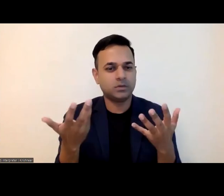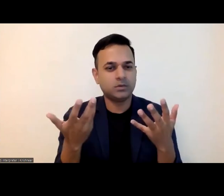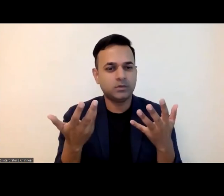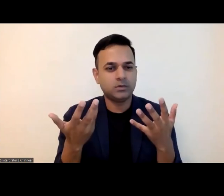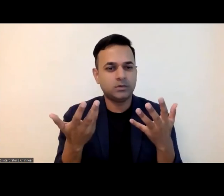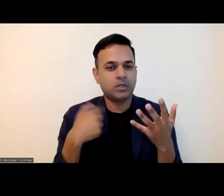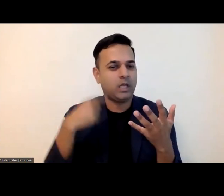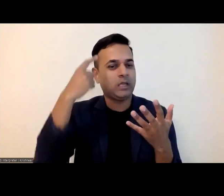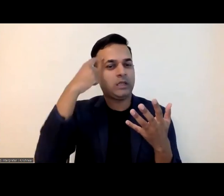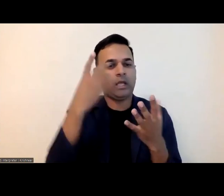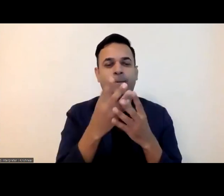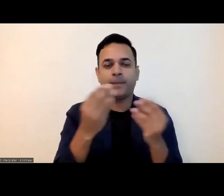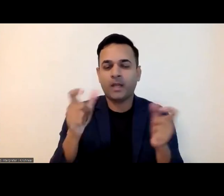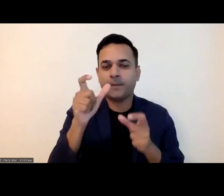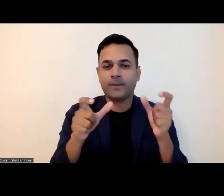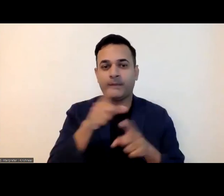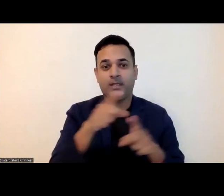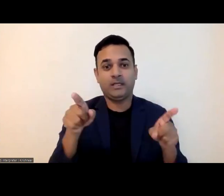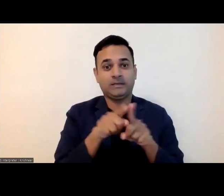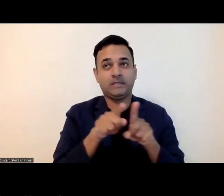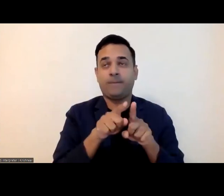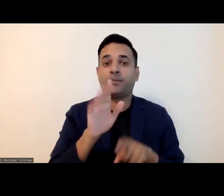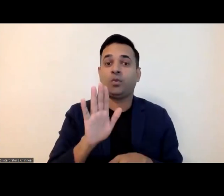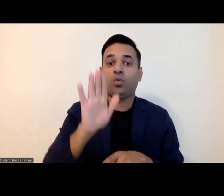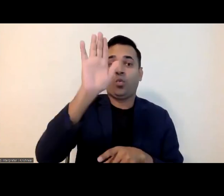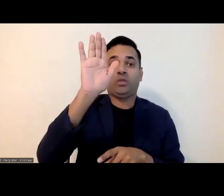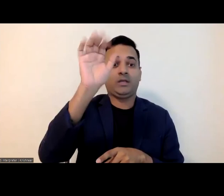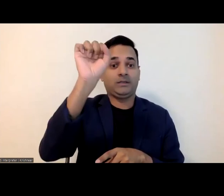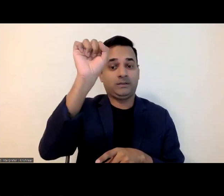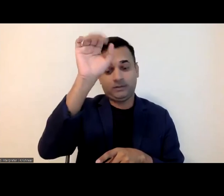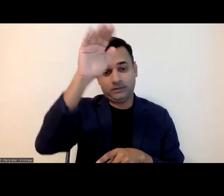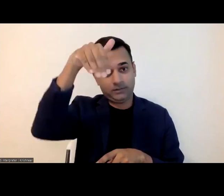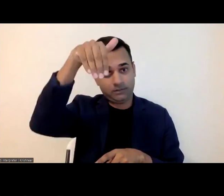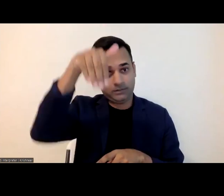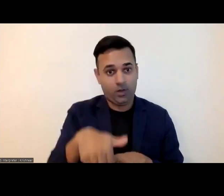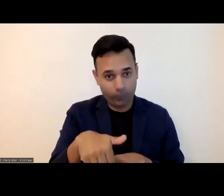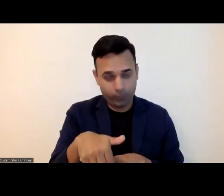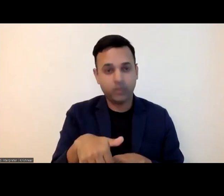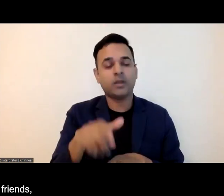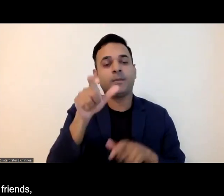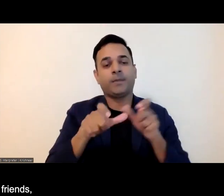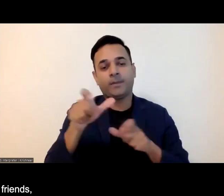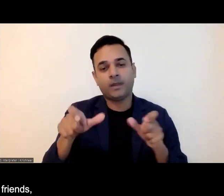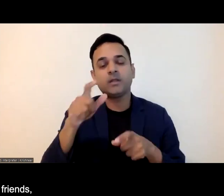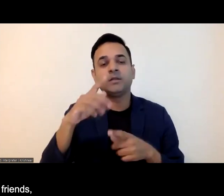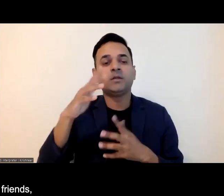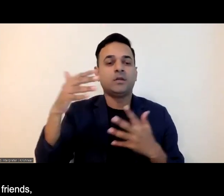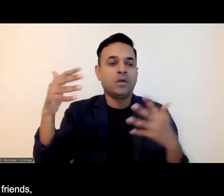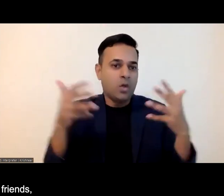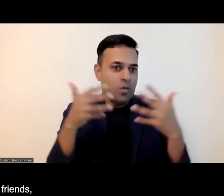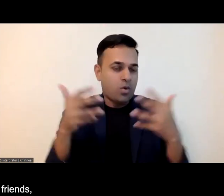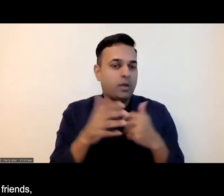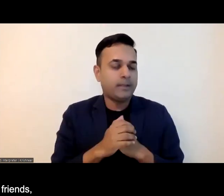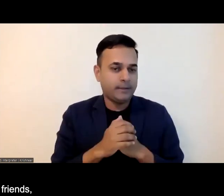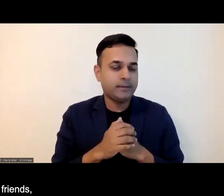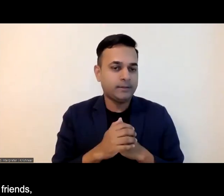A war can never be won because it is the loss of humanity. My dear friends, I